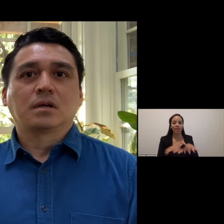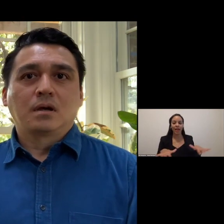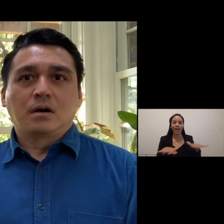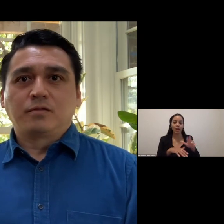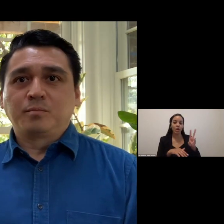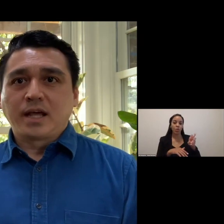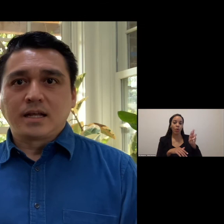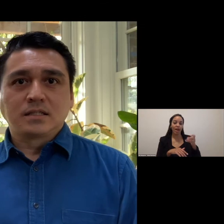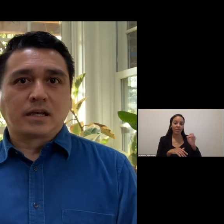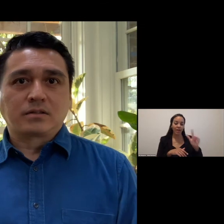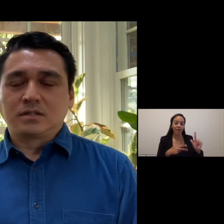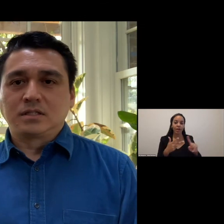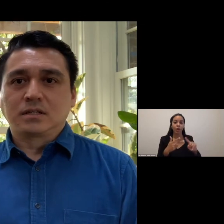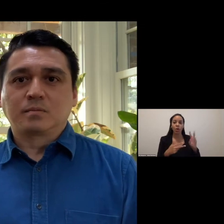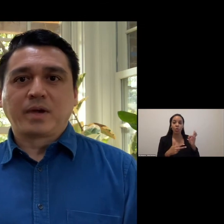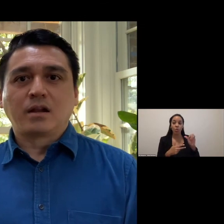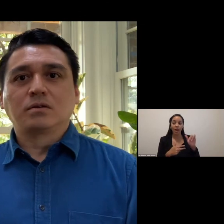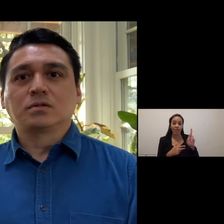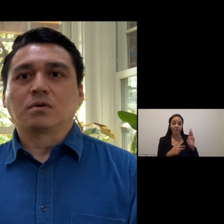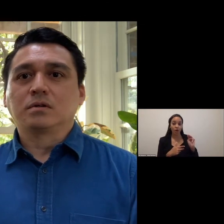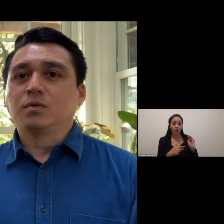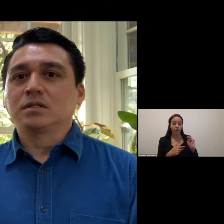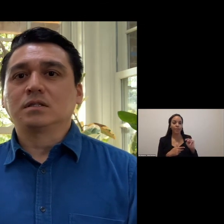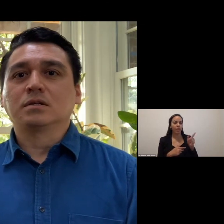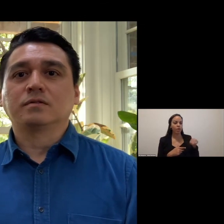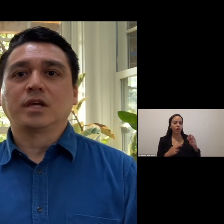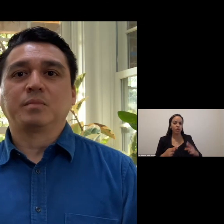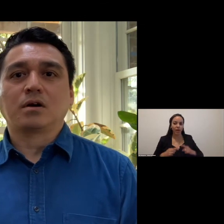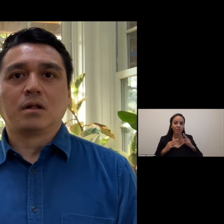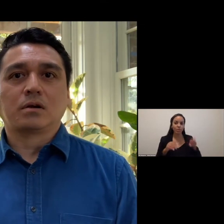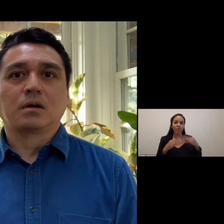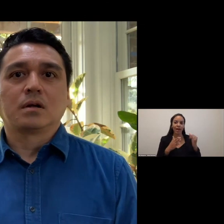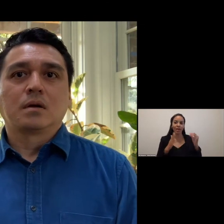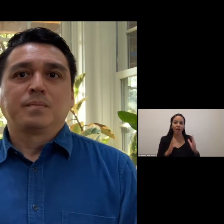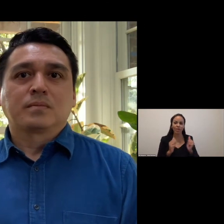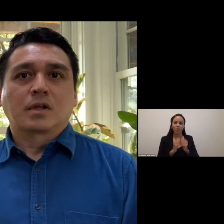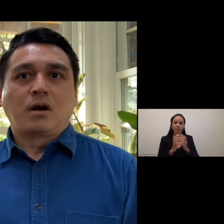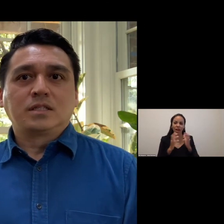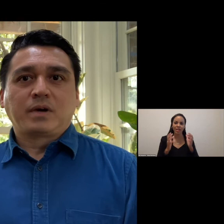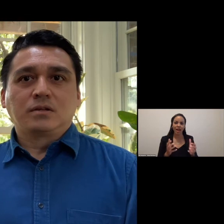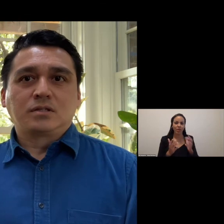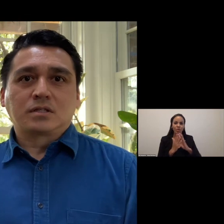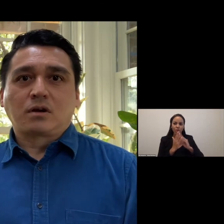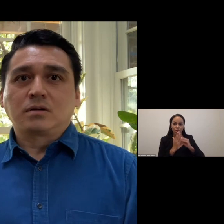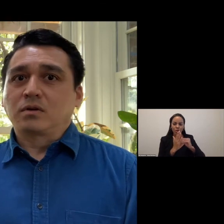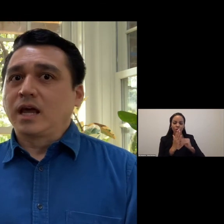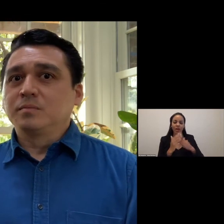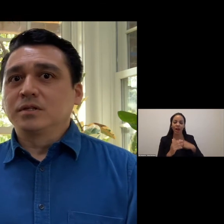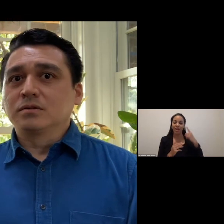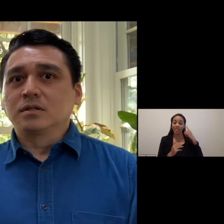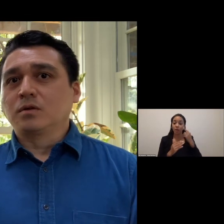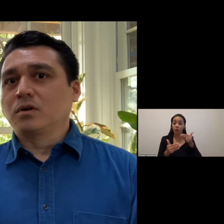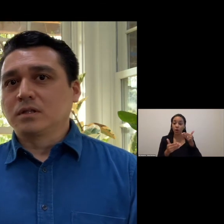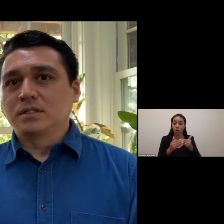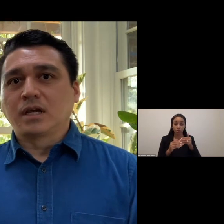details of plants, like their distinct patterns or nuances of shape and color. Artists might use discarded organic